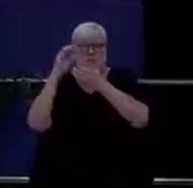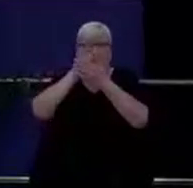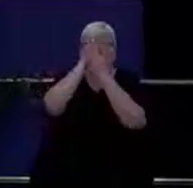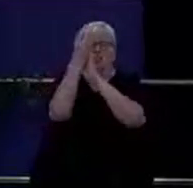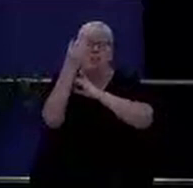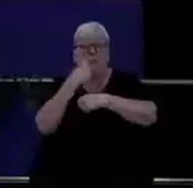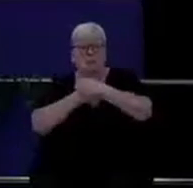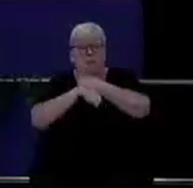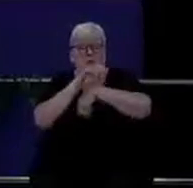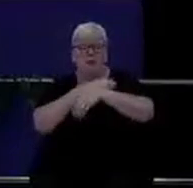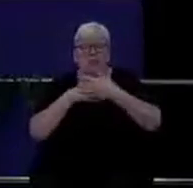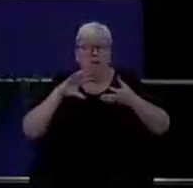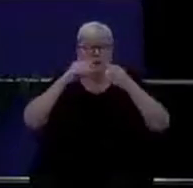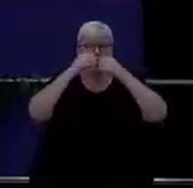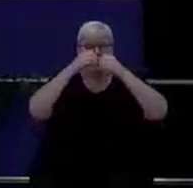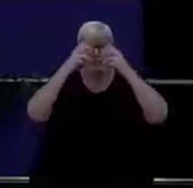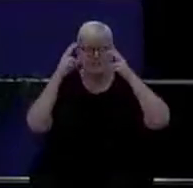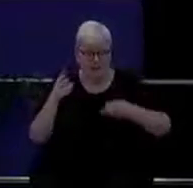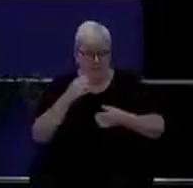creation, death into life.